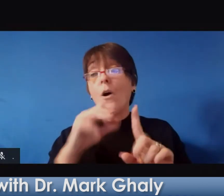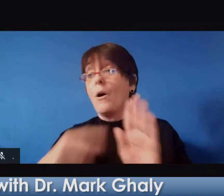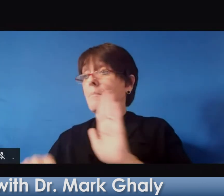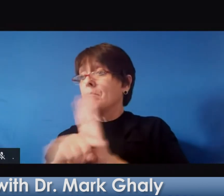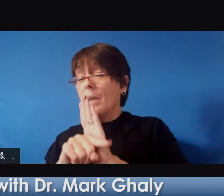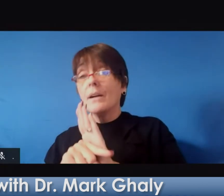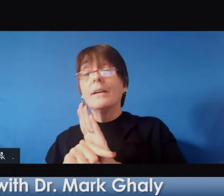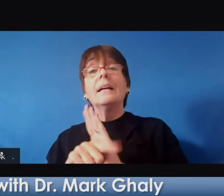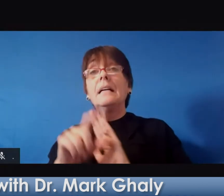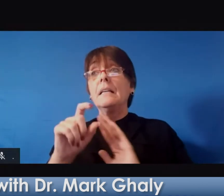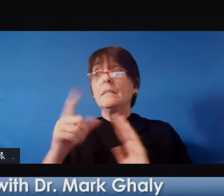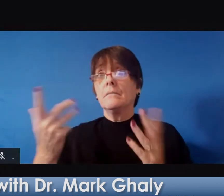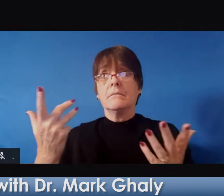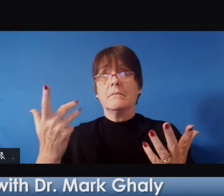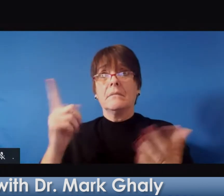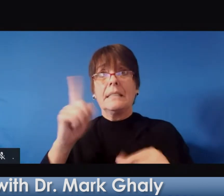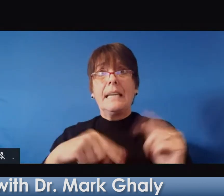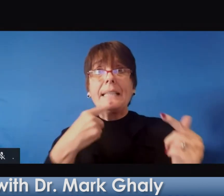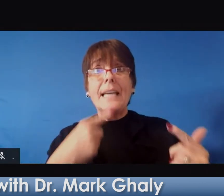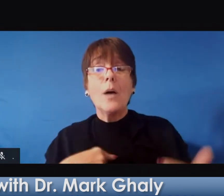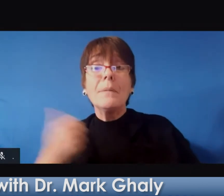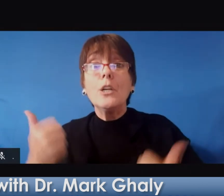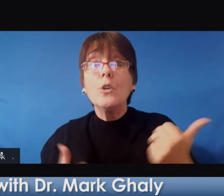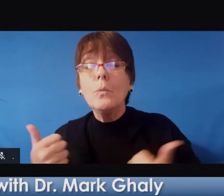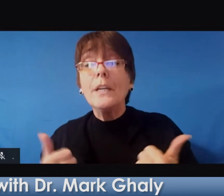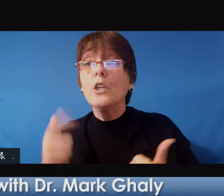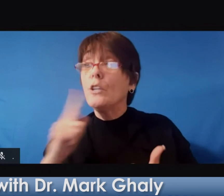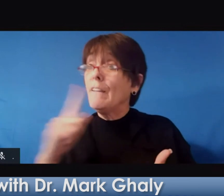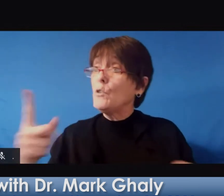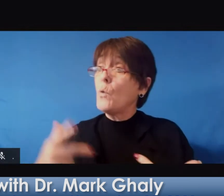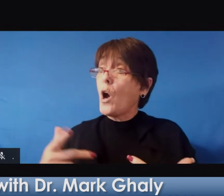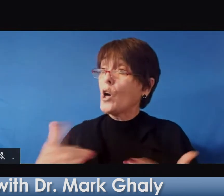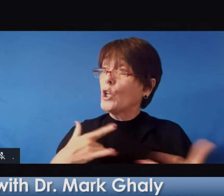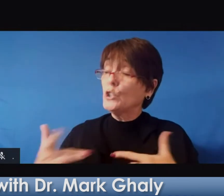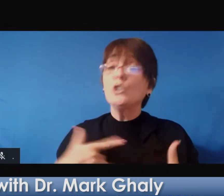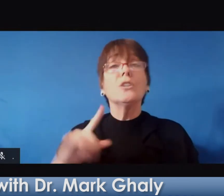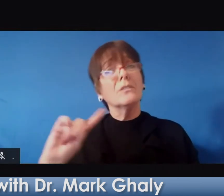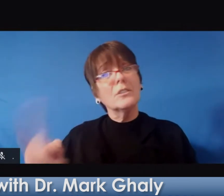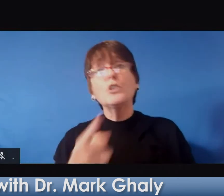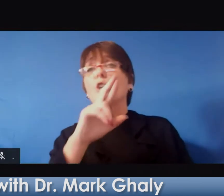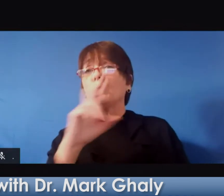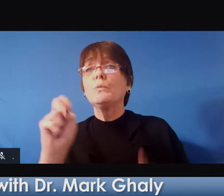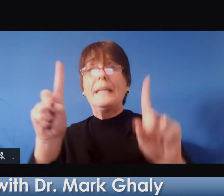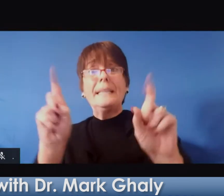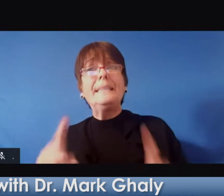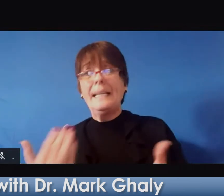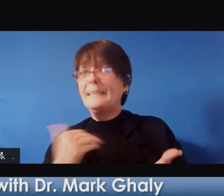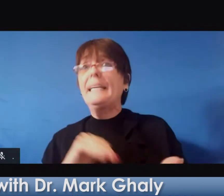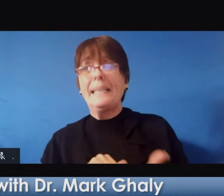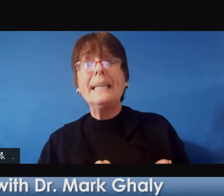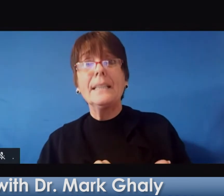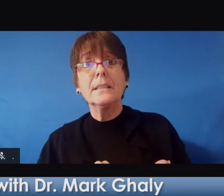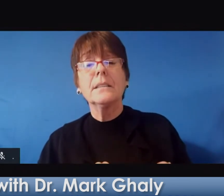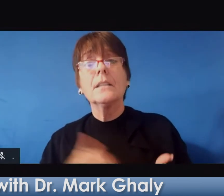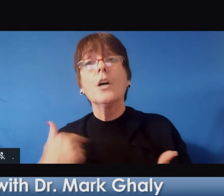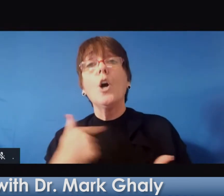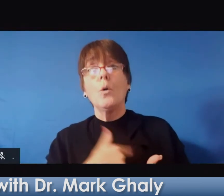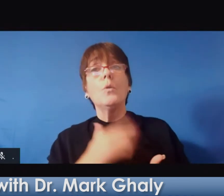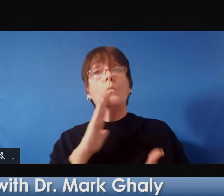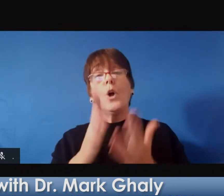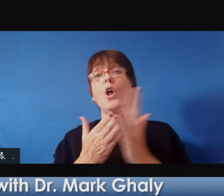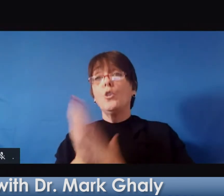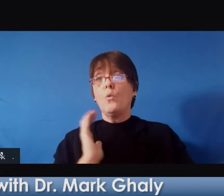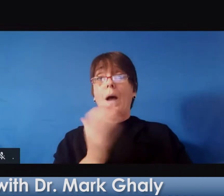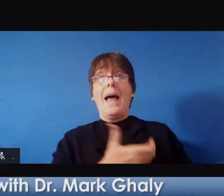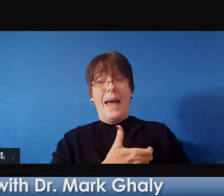about your symptoms or your exposures, please get retested if you have an inconclusive result. We will, through our own